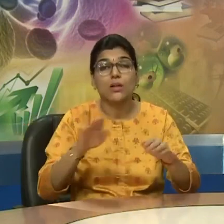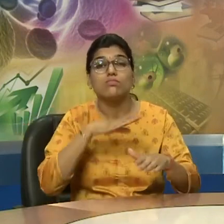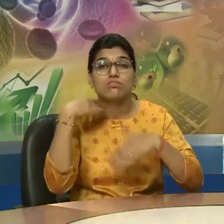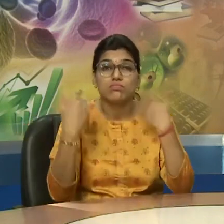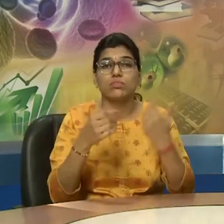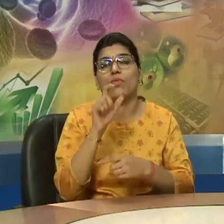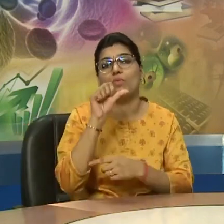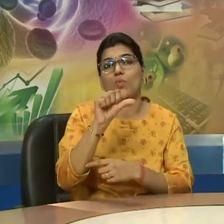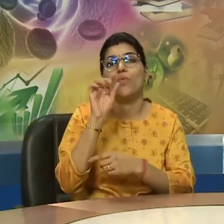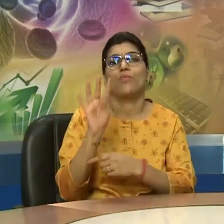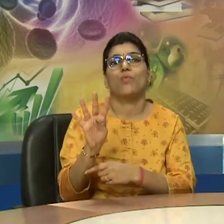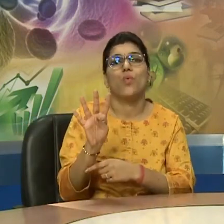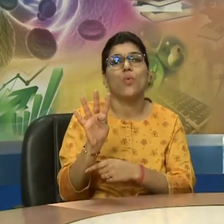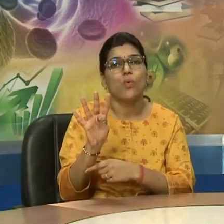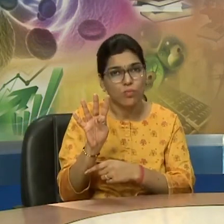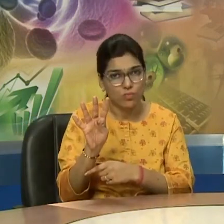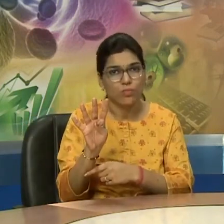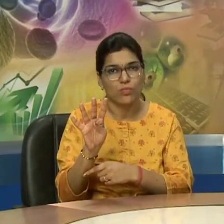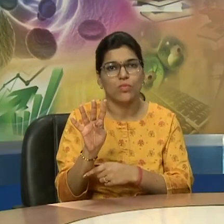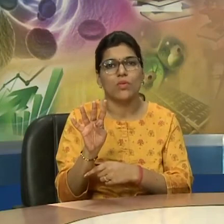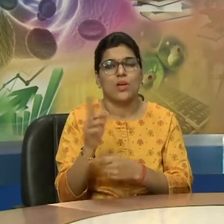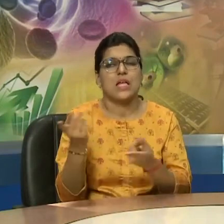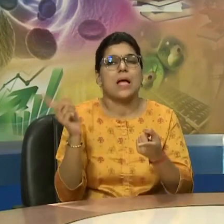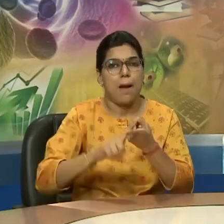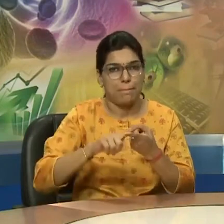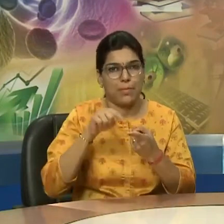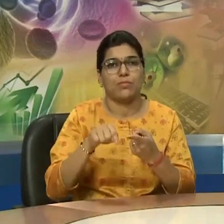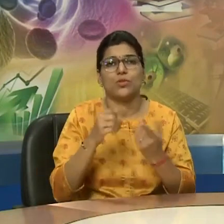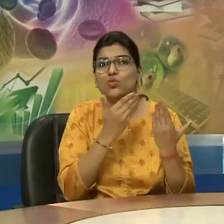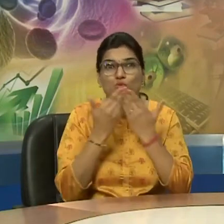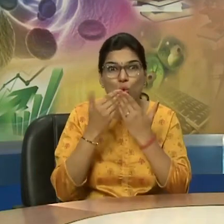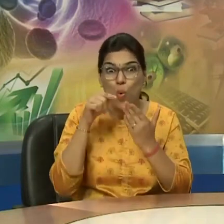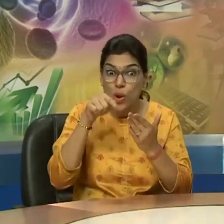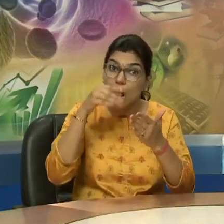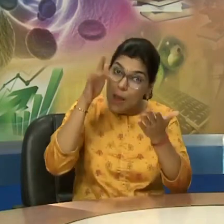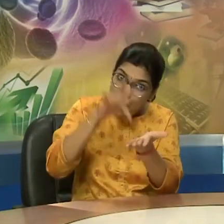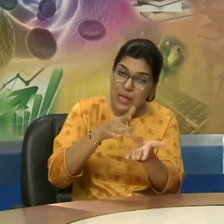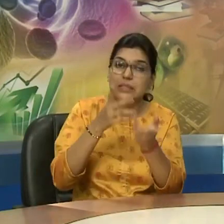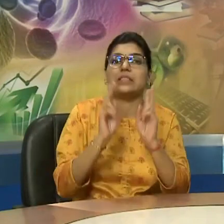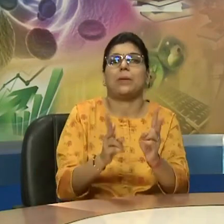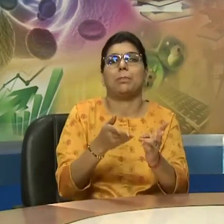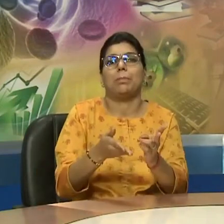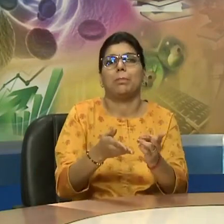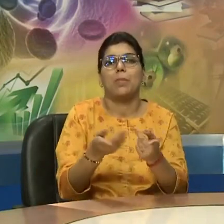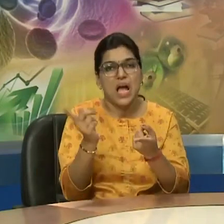Kumbakonam, Tamil Nadu, in which 94 children died,